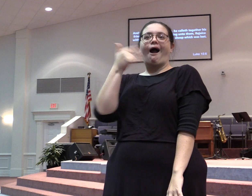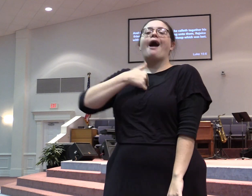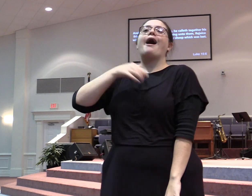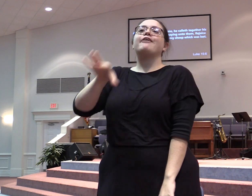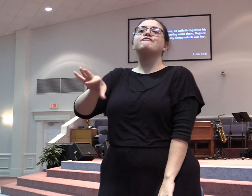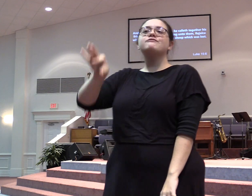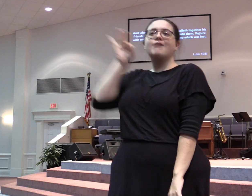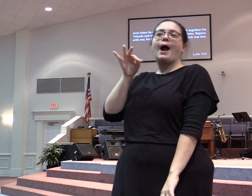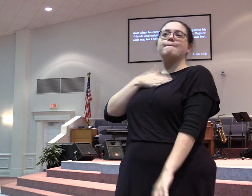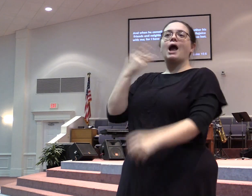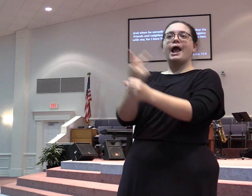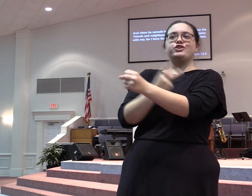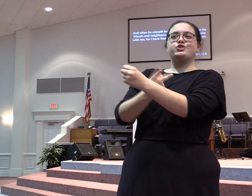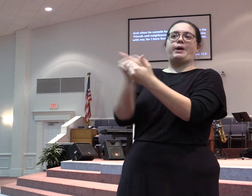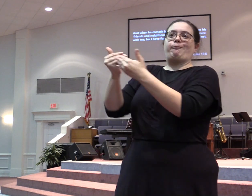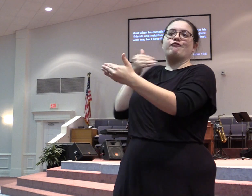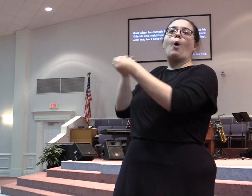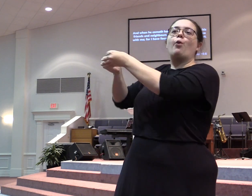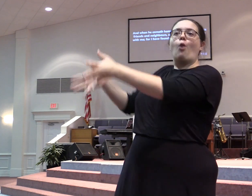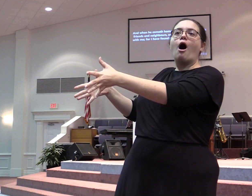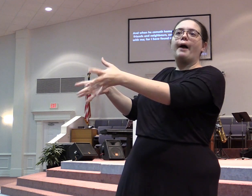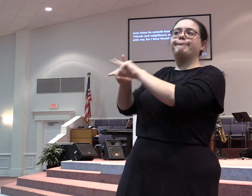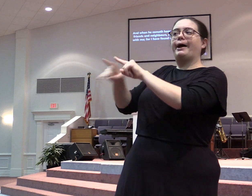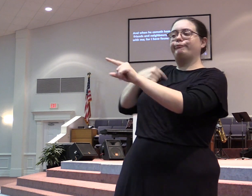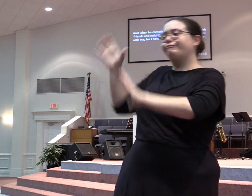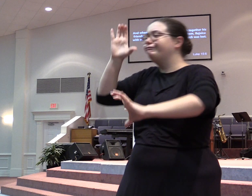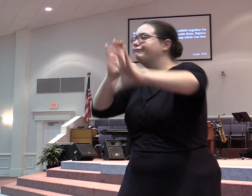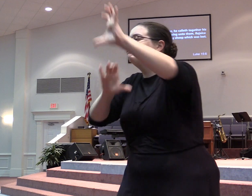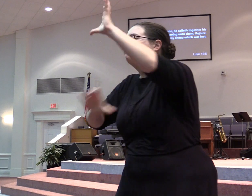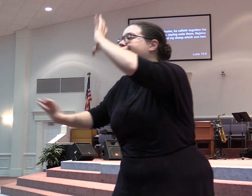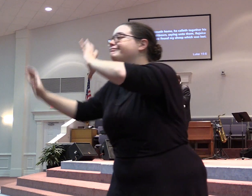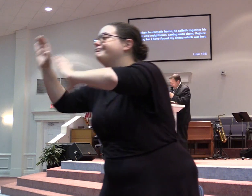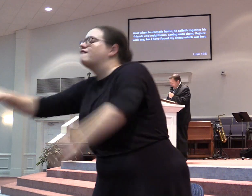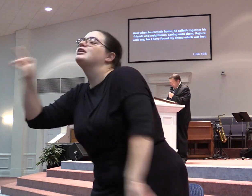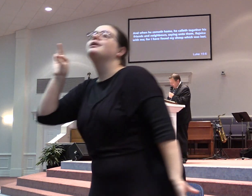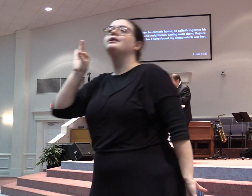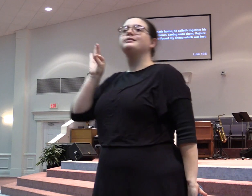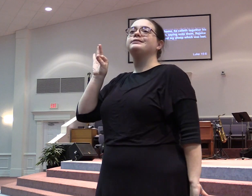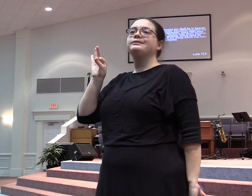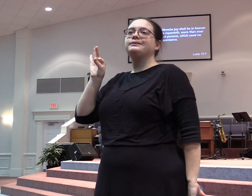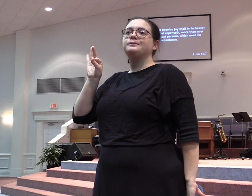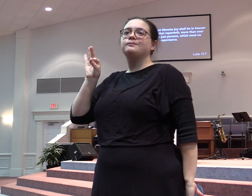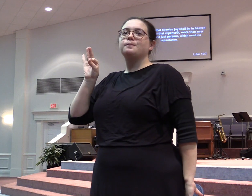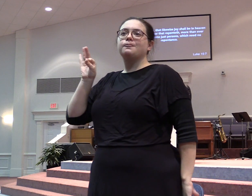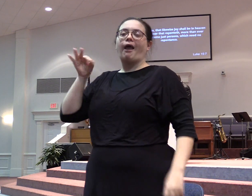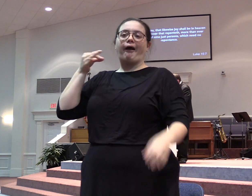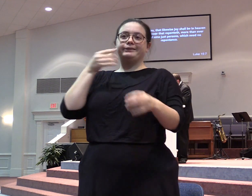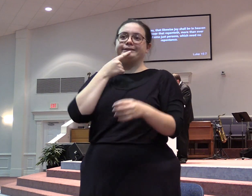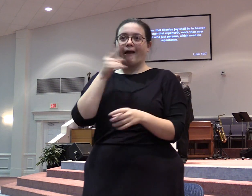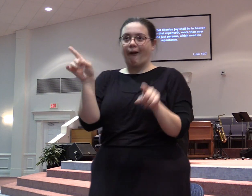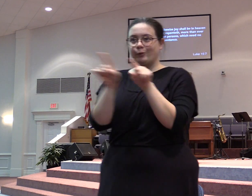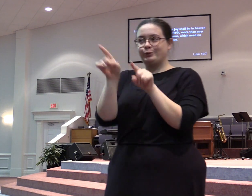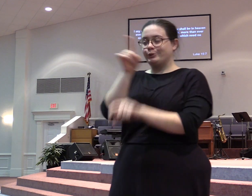found my sheep which was lost. Amen. I say unto you that likewise